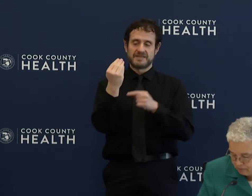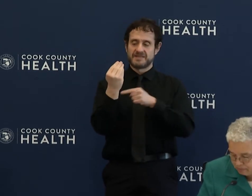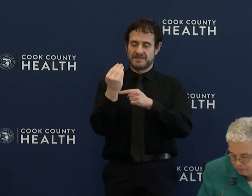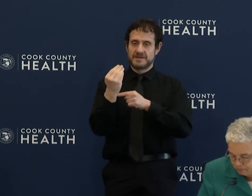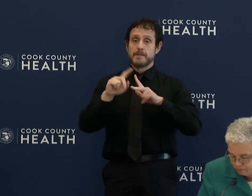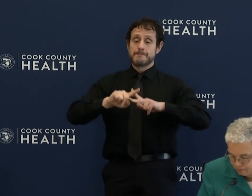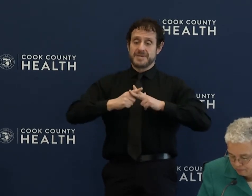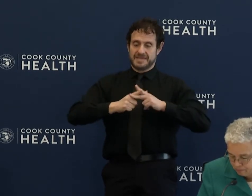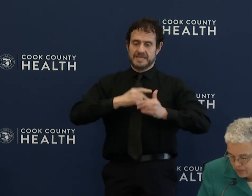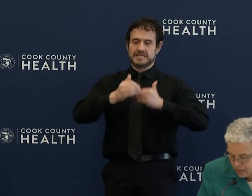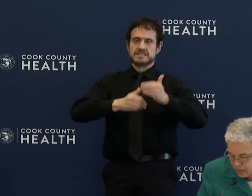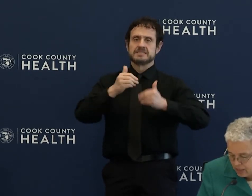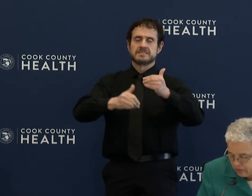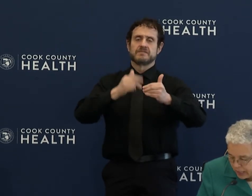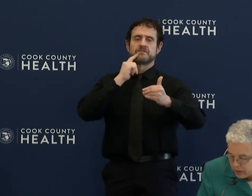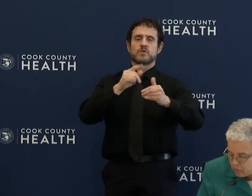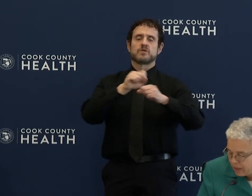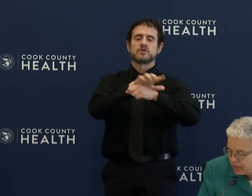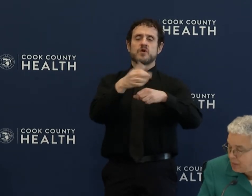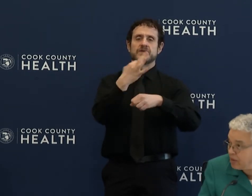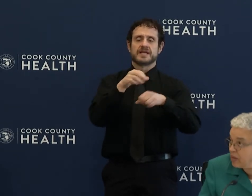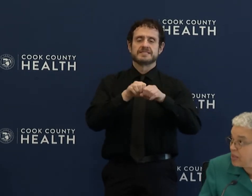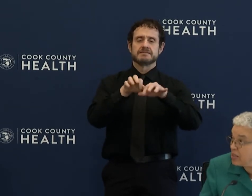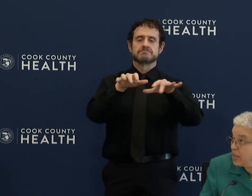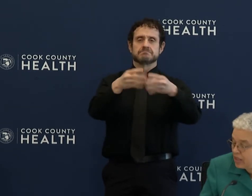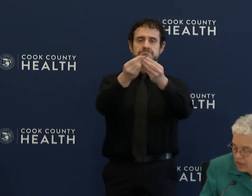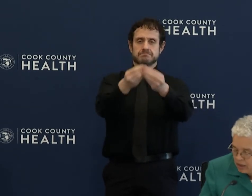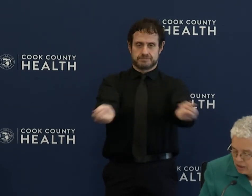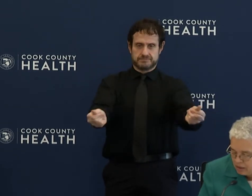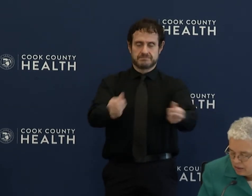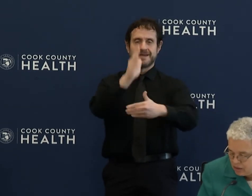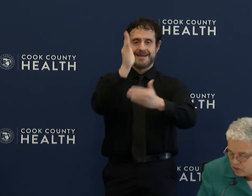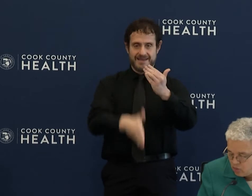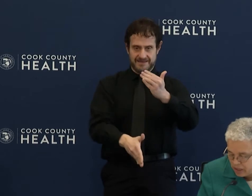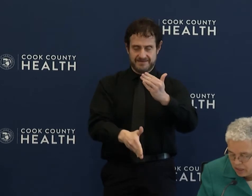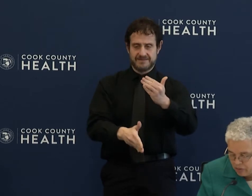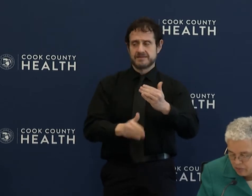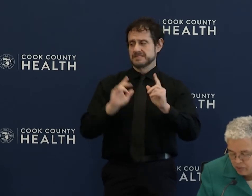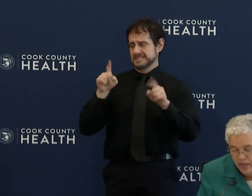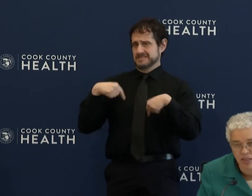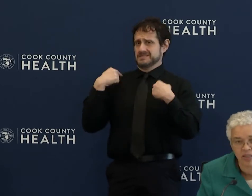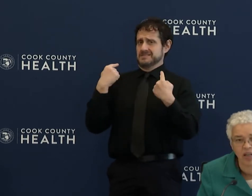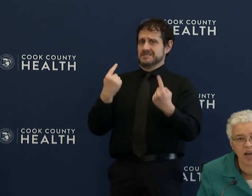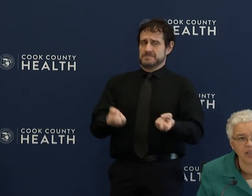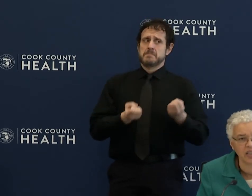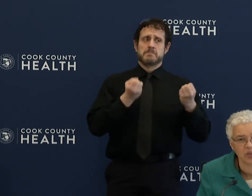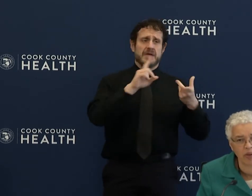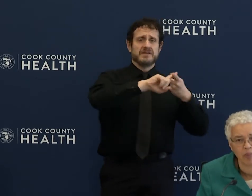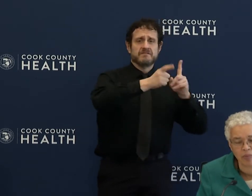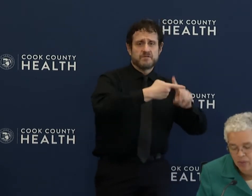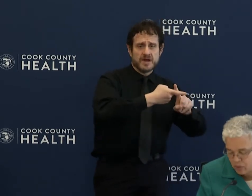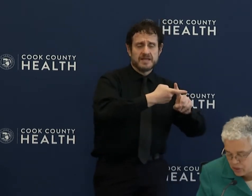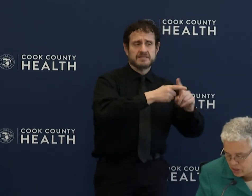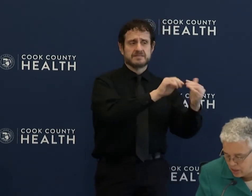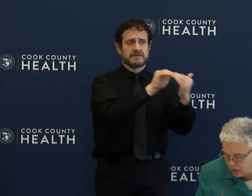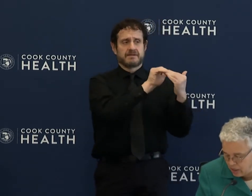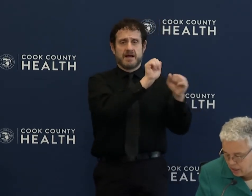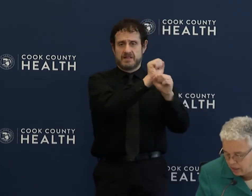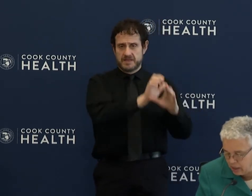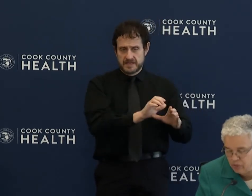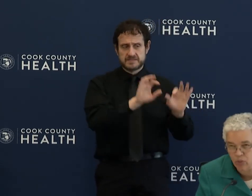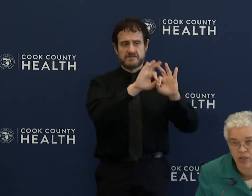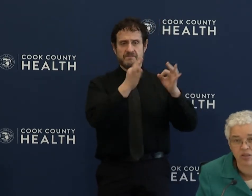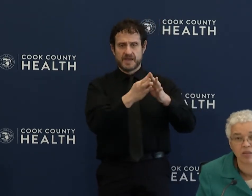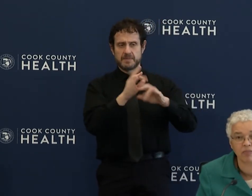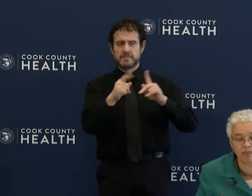end. The end of the pandemic that has taken too many of our friends, colleagues, family members,